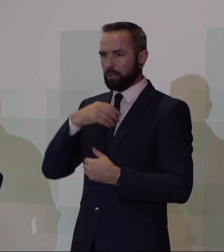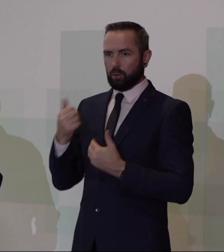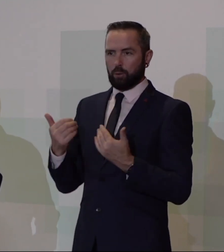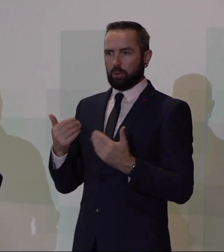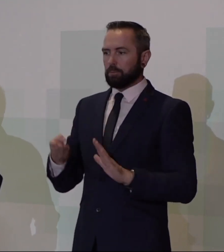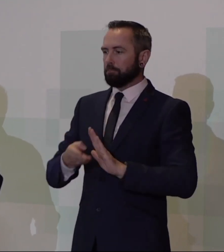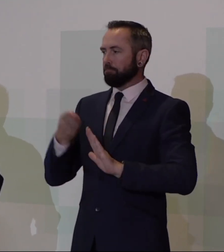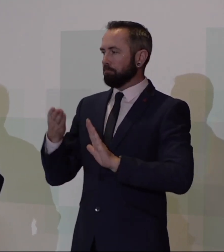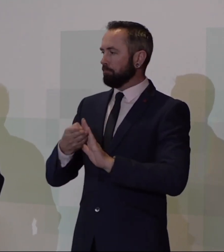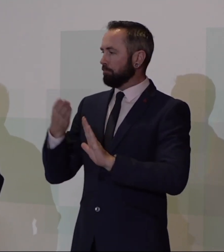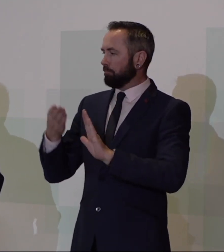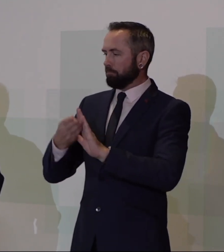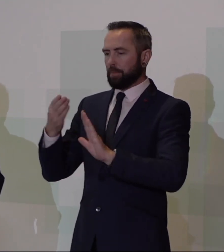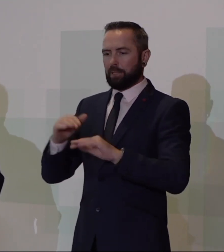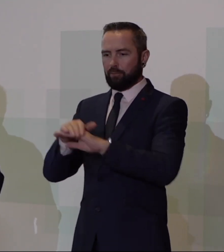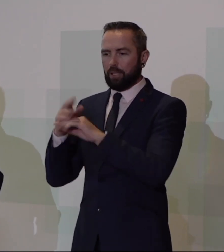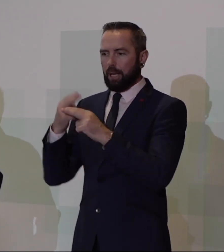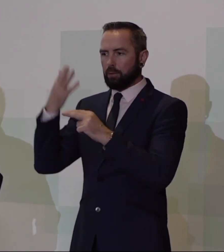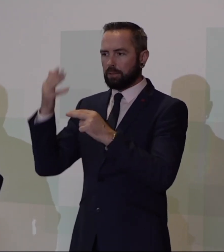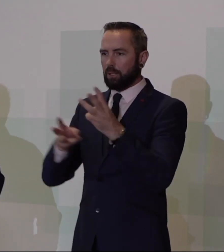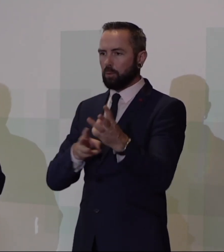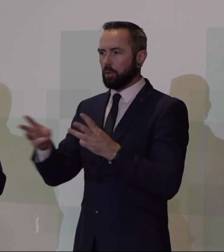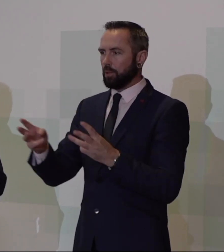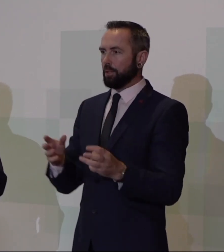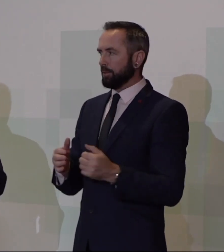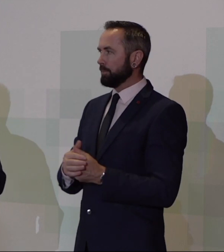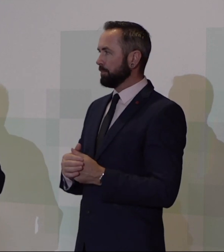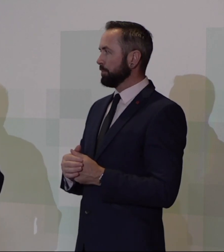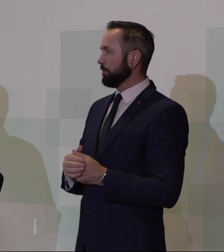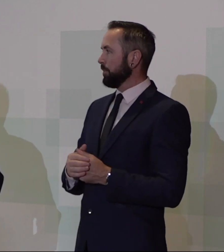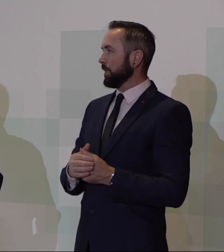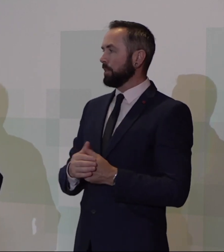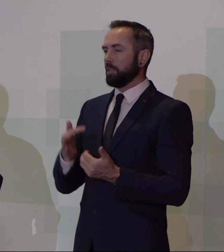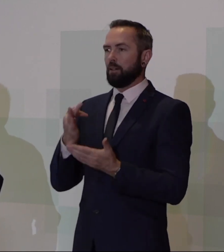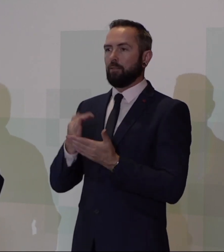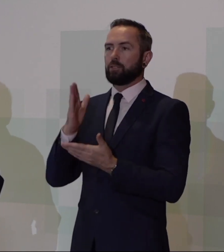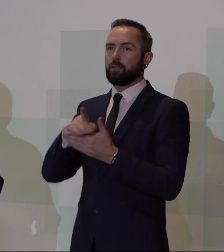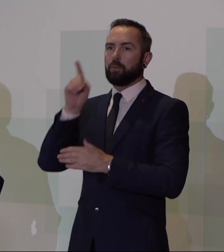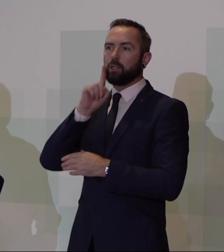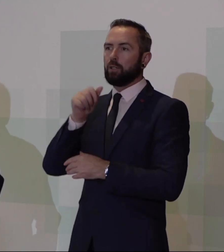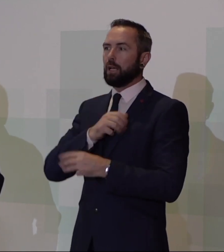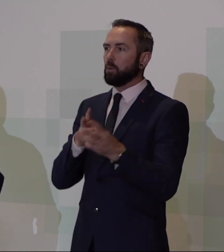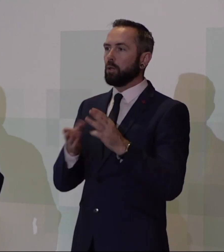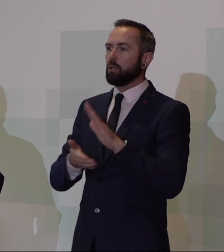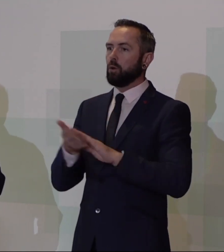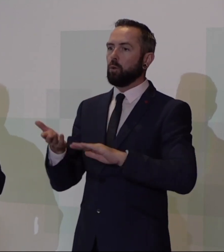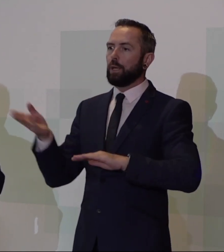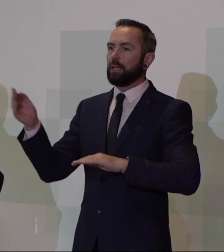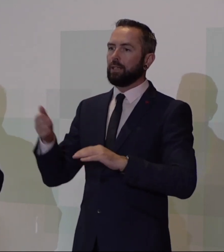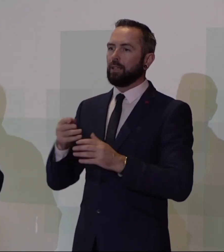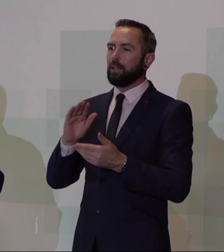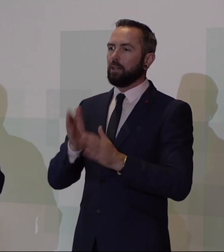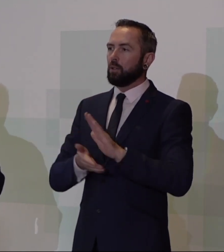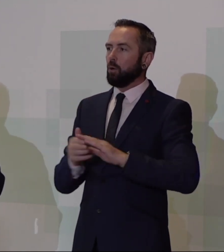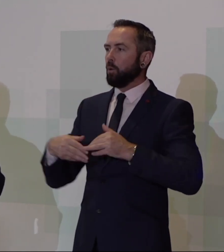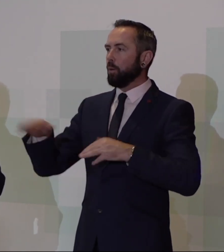suppose, to form outside of the working environment. Regularly, you know, some of the girls at work might go away on a weekend away, but where the